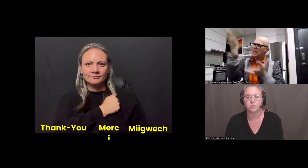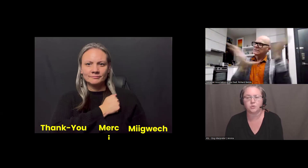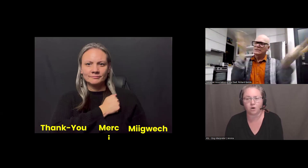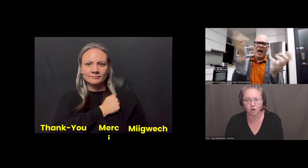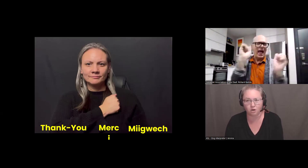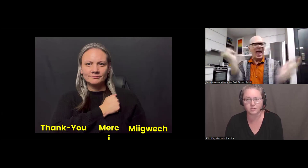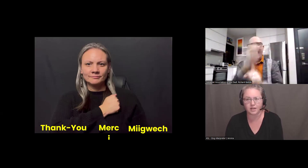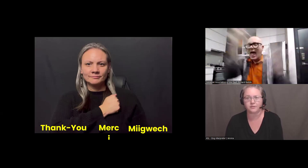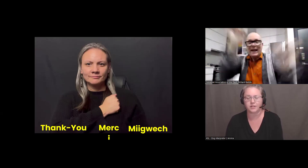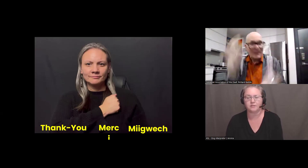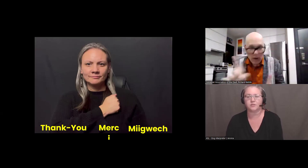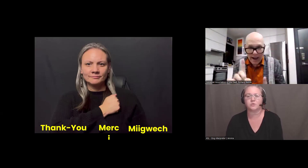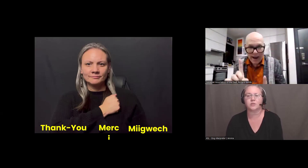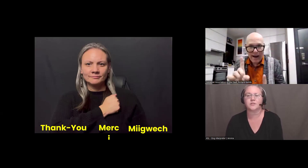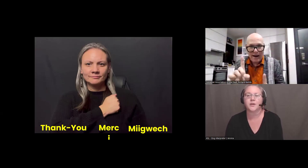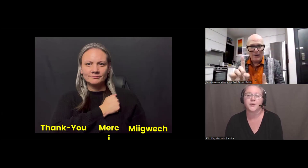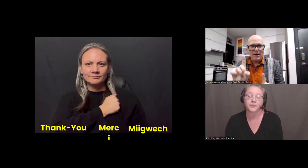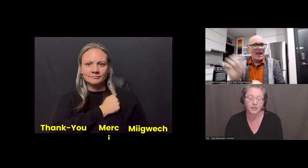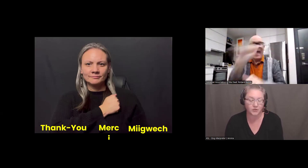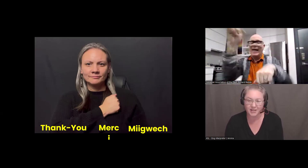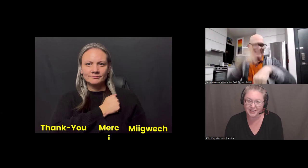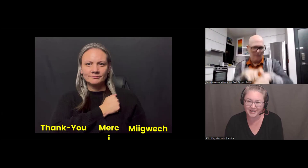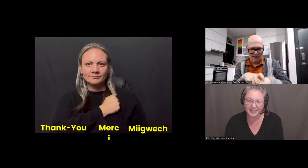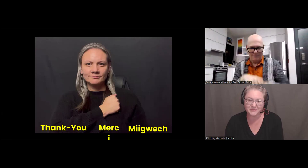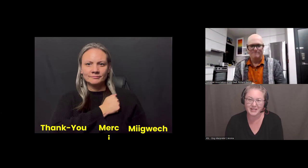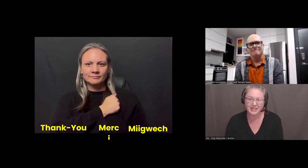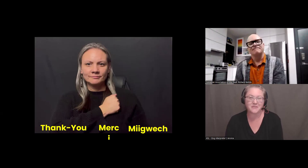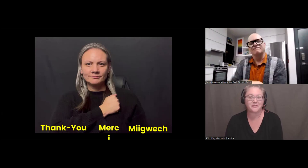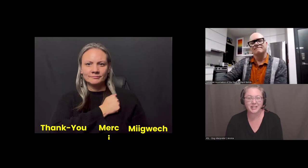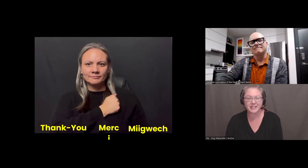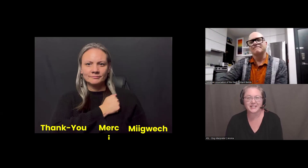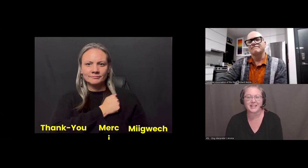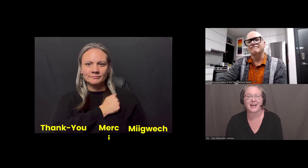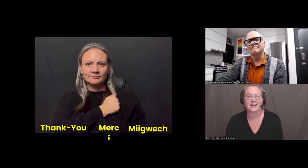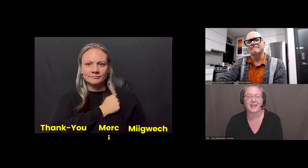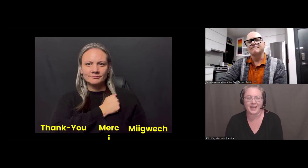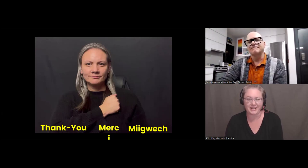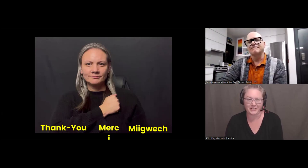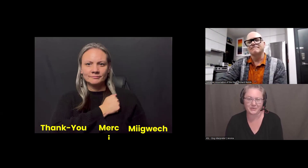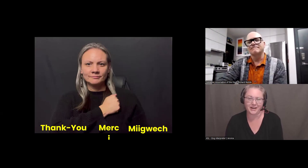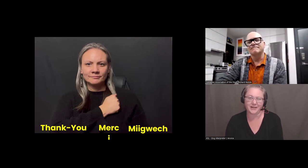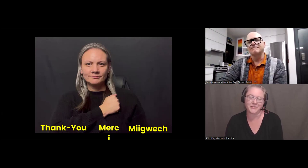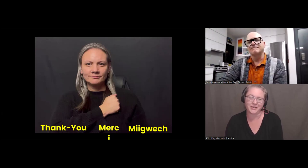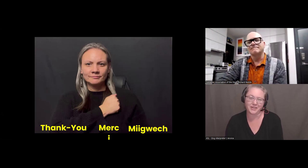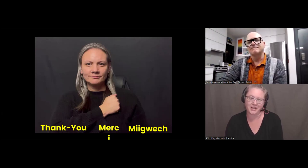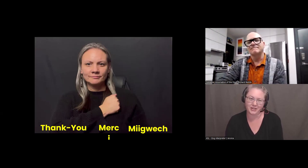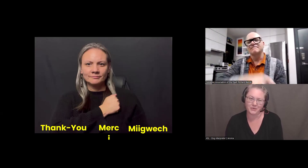to all deaf individuals so that they can be free to sign anywhere with